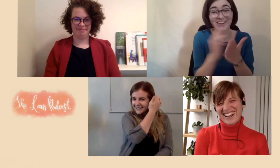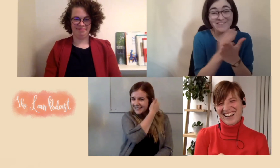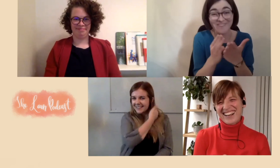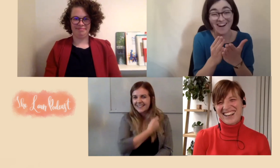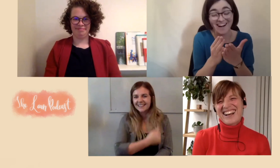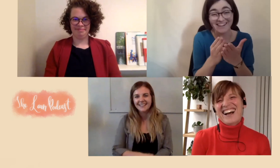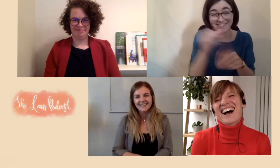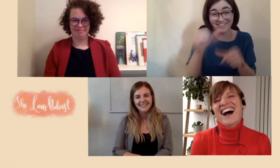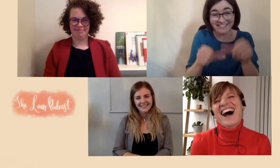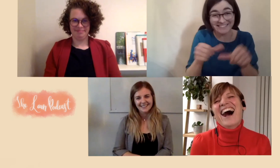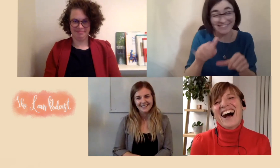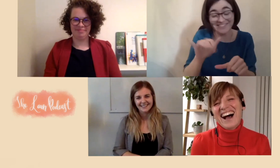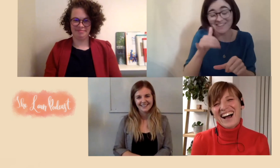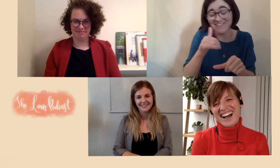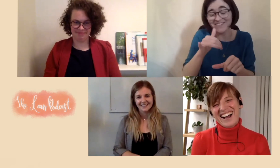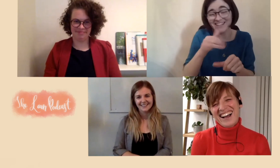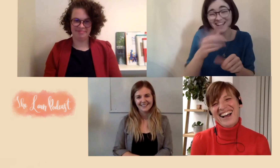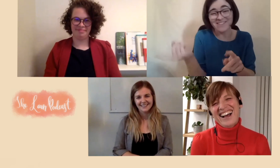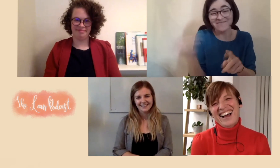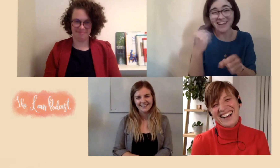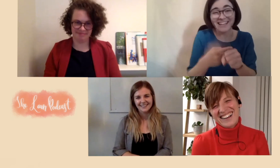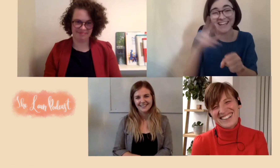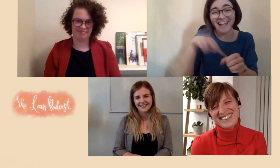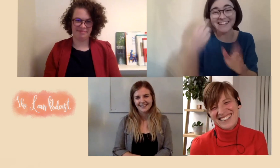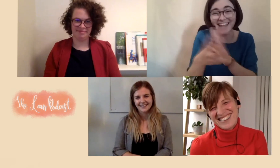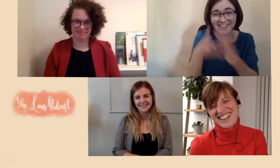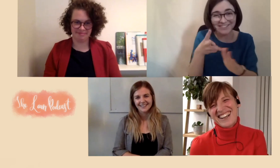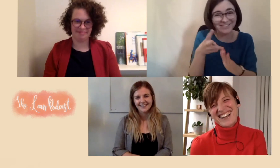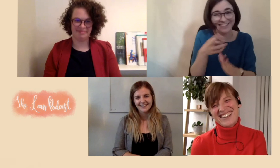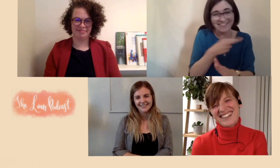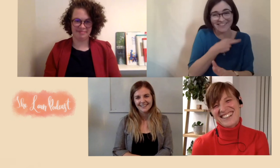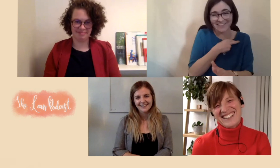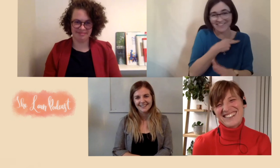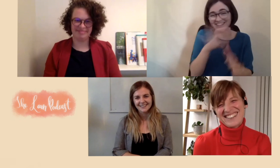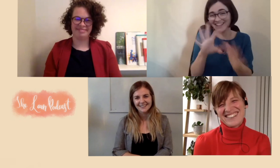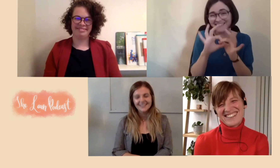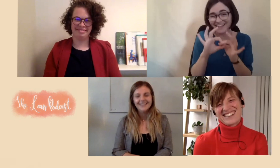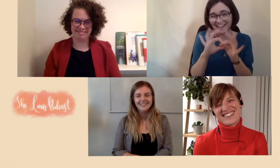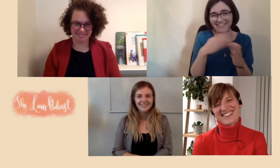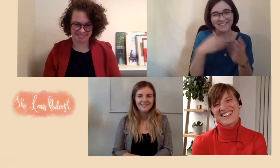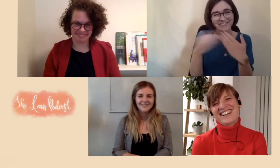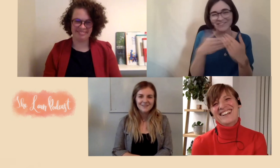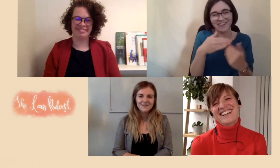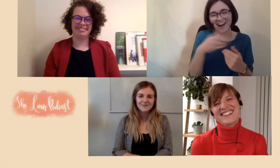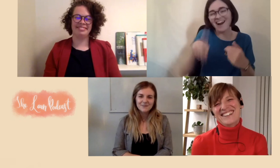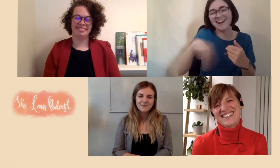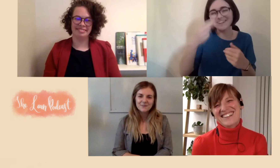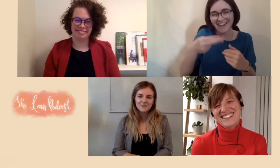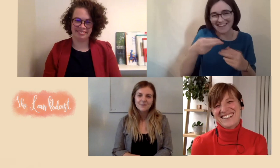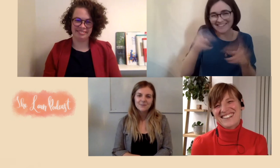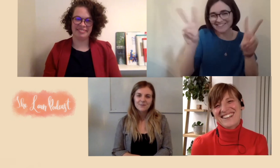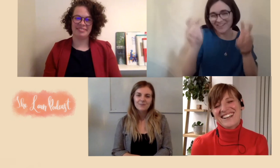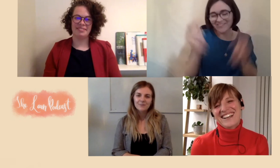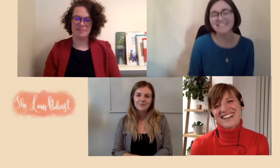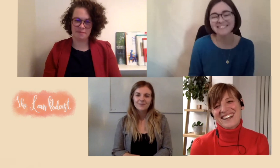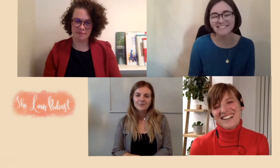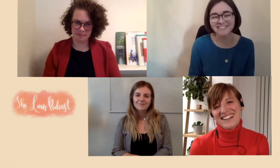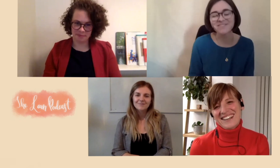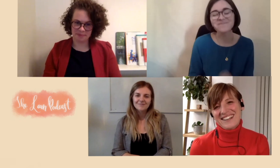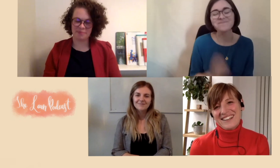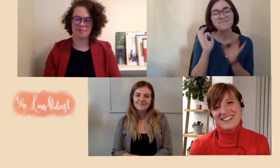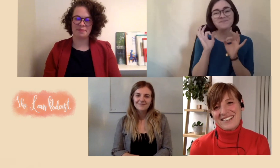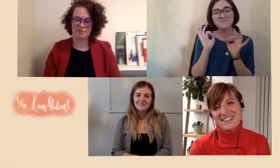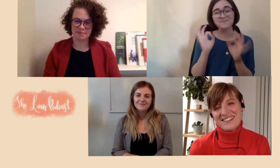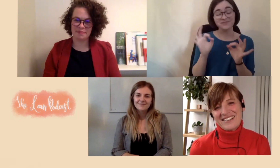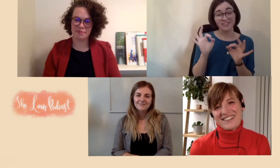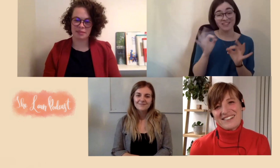Wonderful. Okay, well, I think there's only one more question to ask. And Ali, that is, do you have a pearl of wisdom, a top tip that you would like